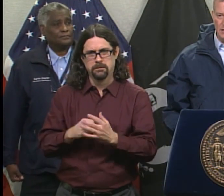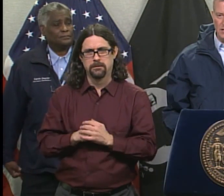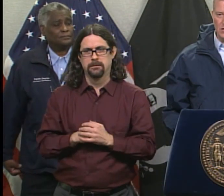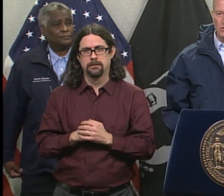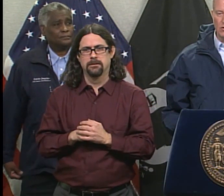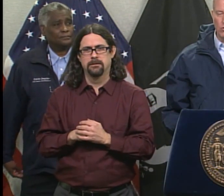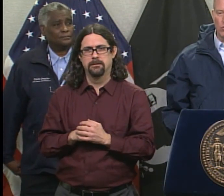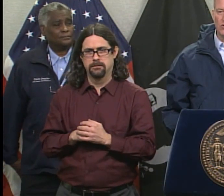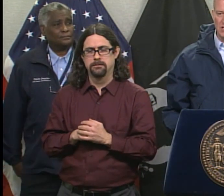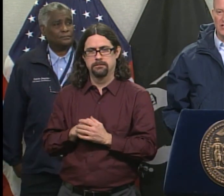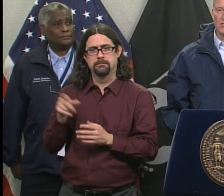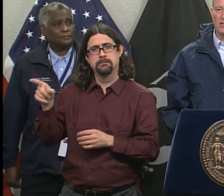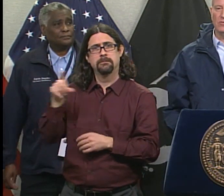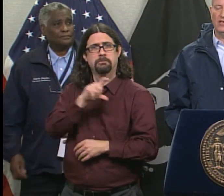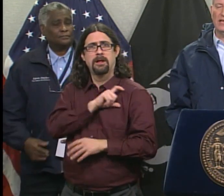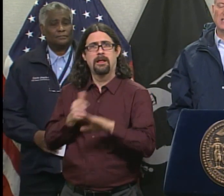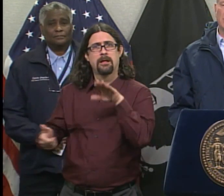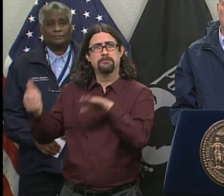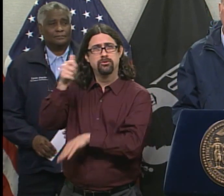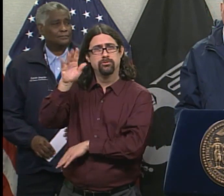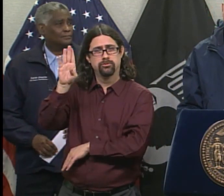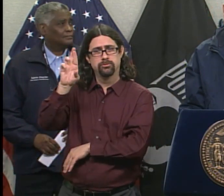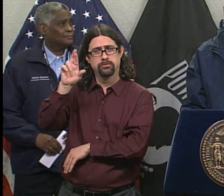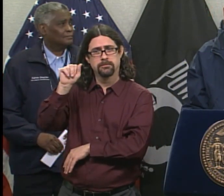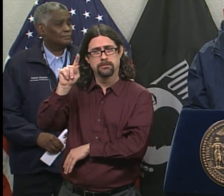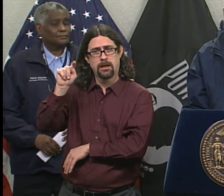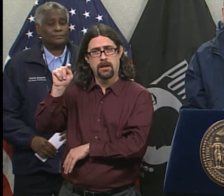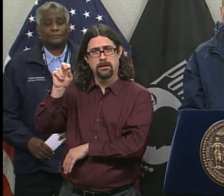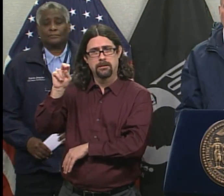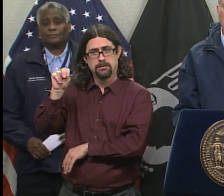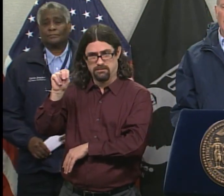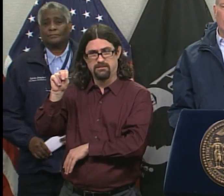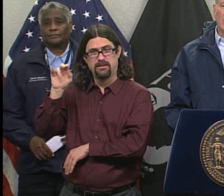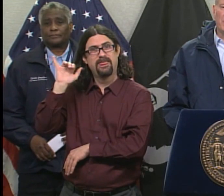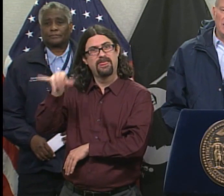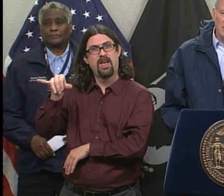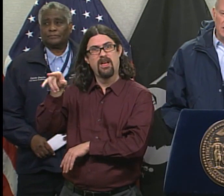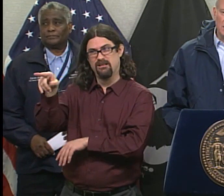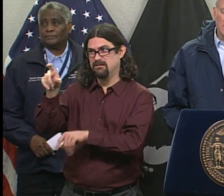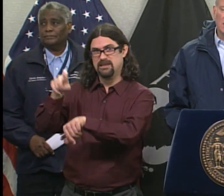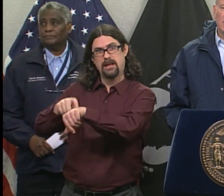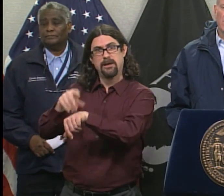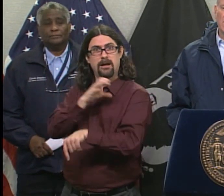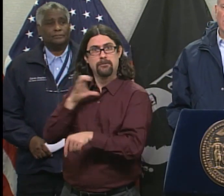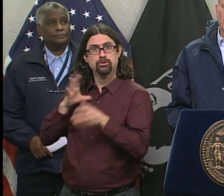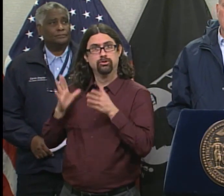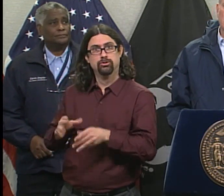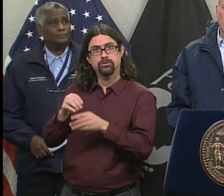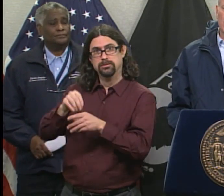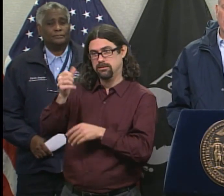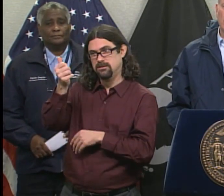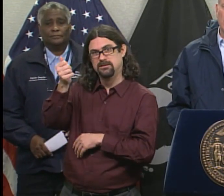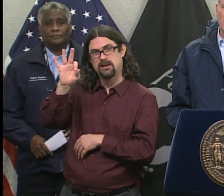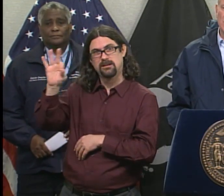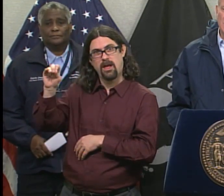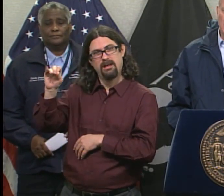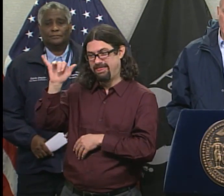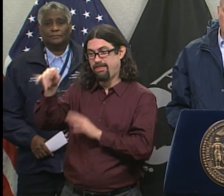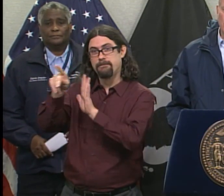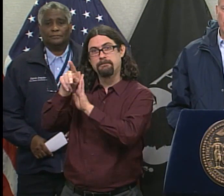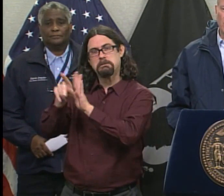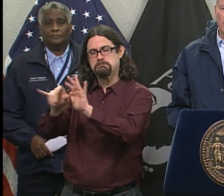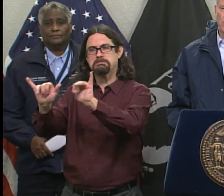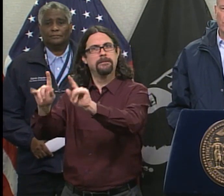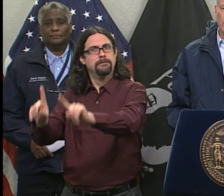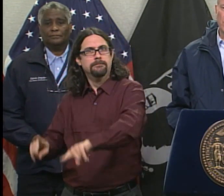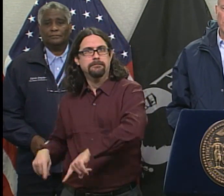1990. So a quarter century, there really hasn't been a change on this basic point. NYPD, if they confront someone who is a danger